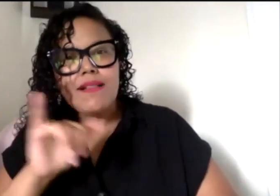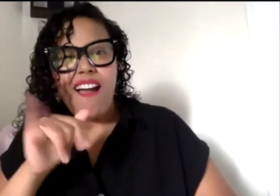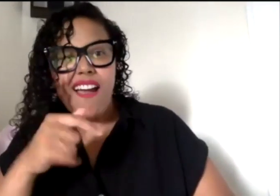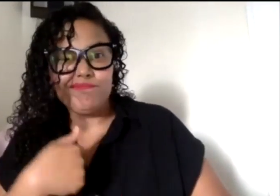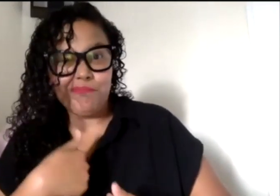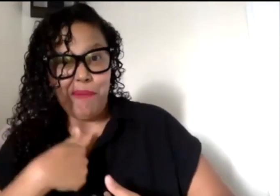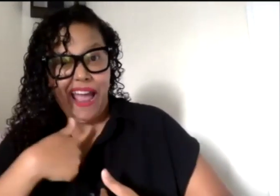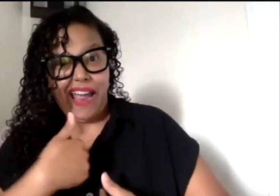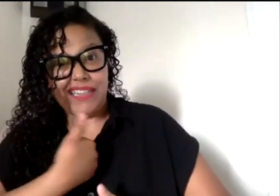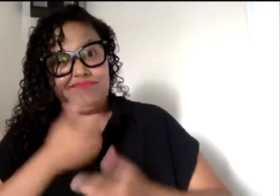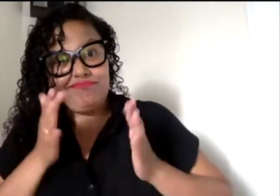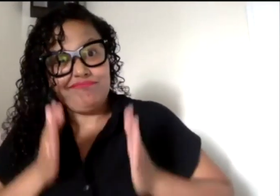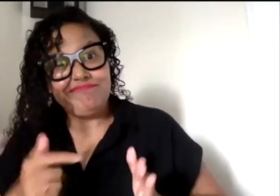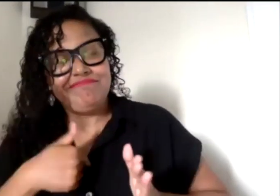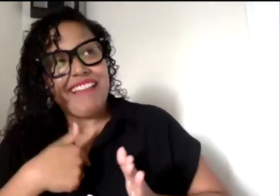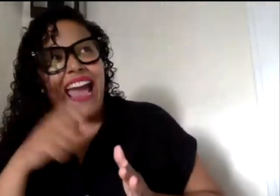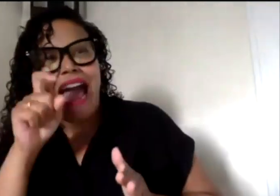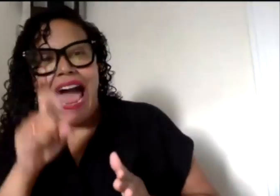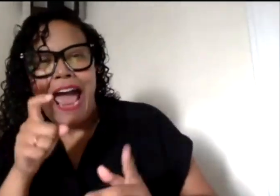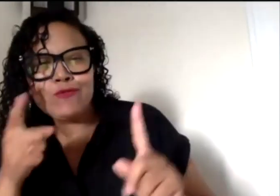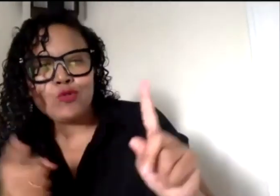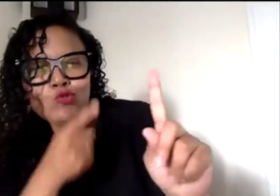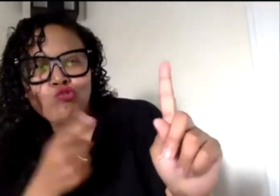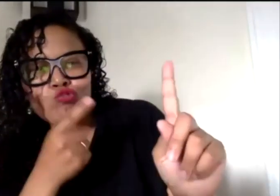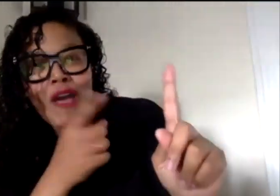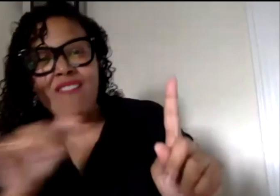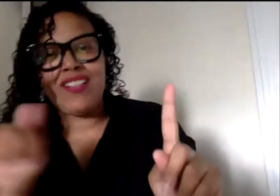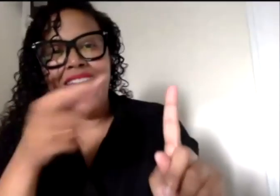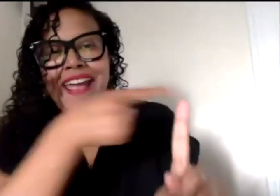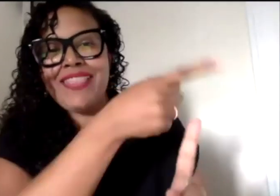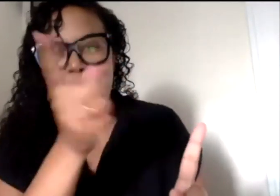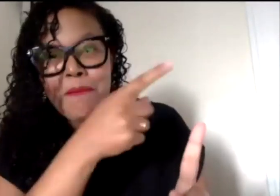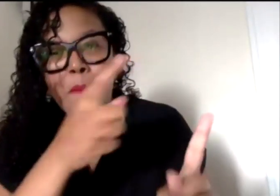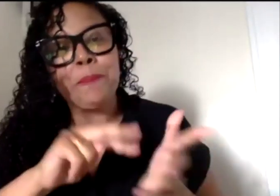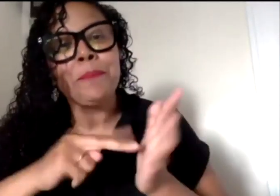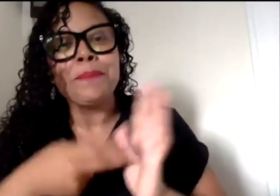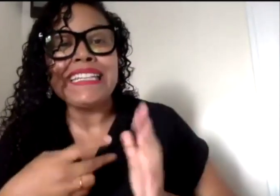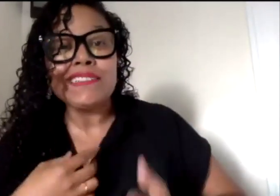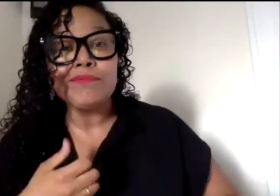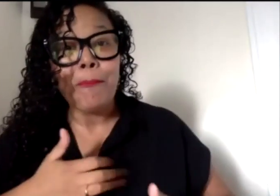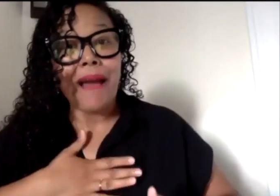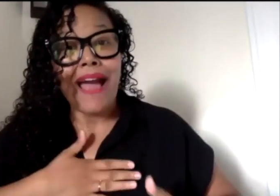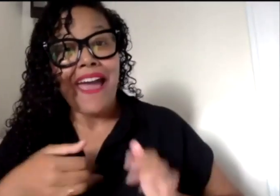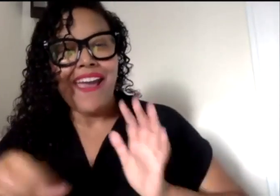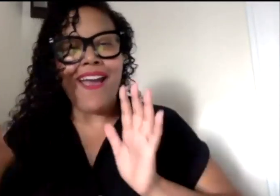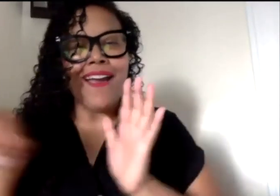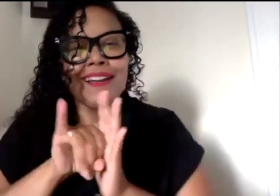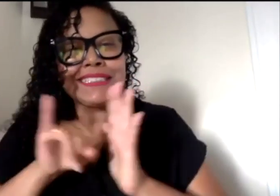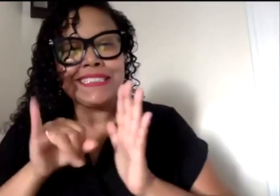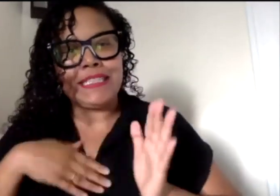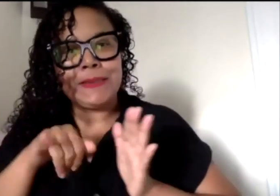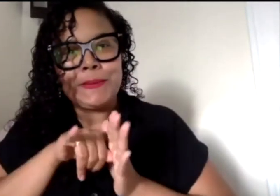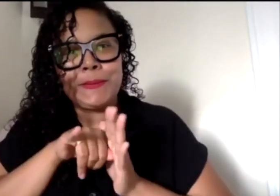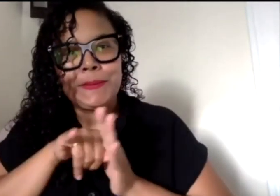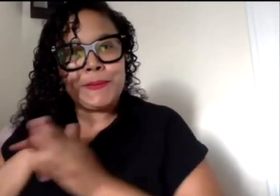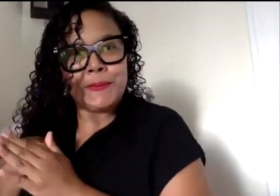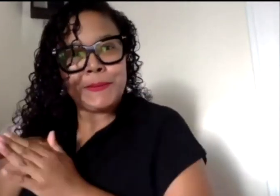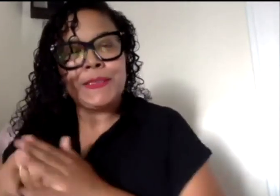from deaf families. And I always felt my identity as someone who did not come from a deaf family meant